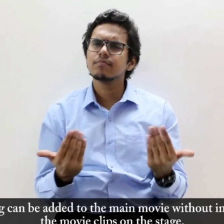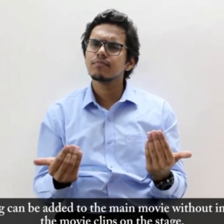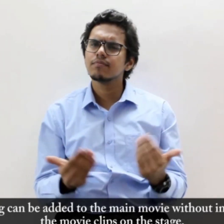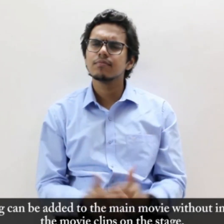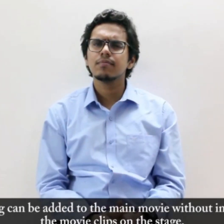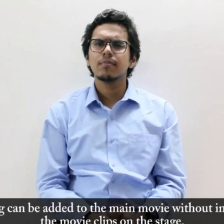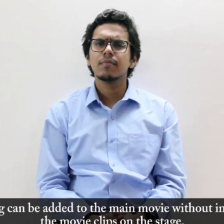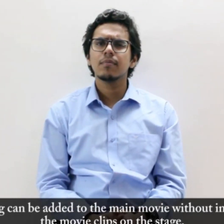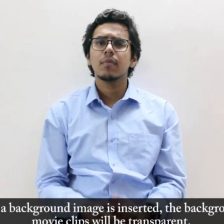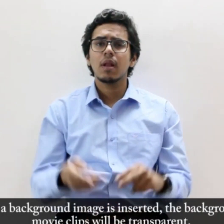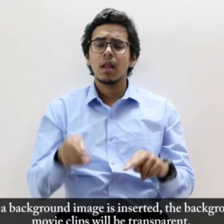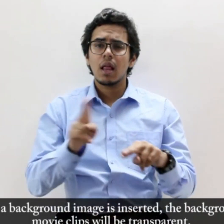stage.